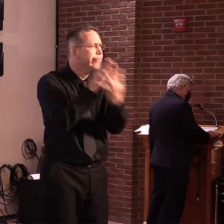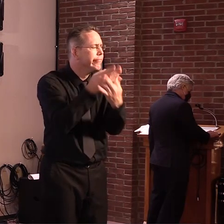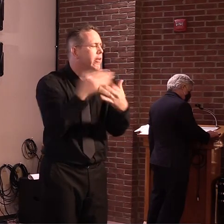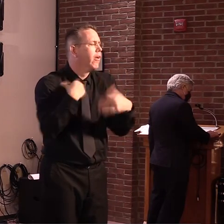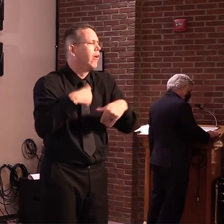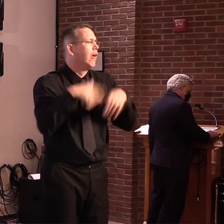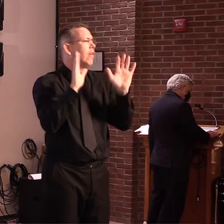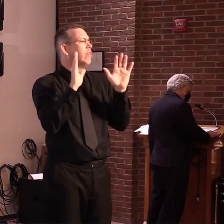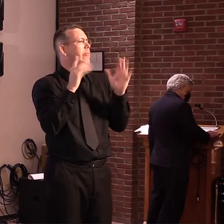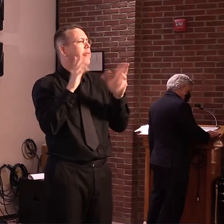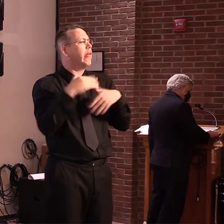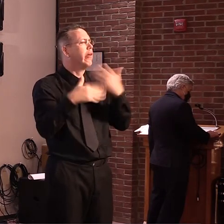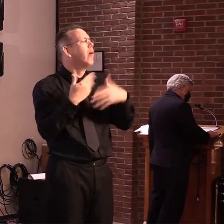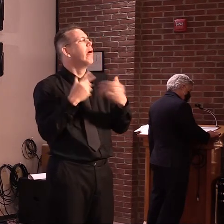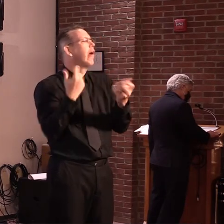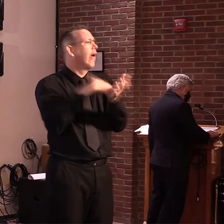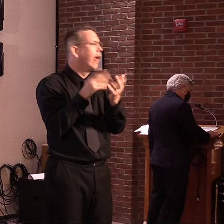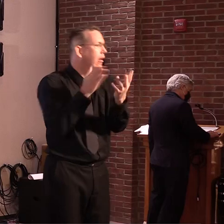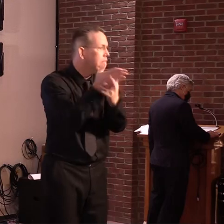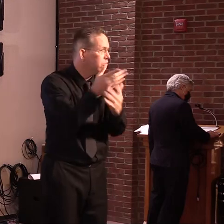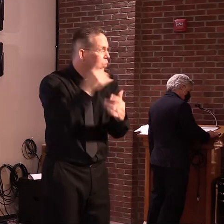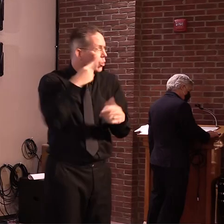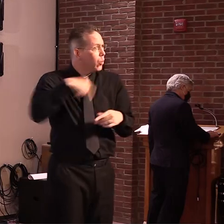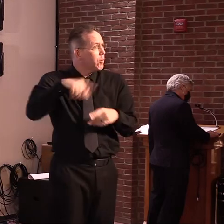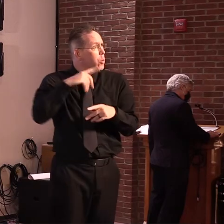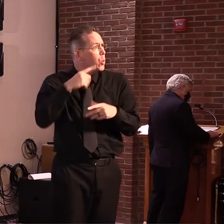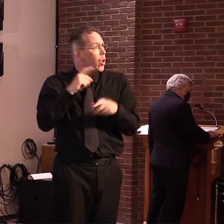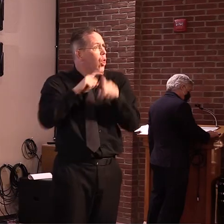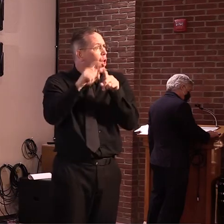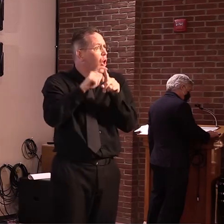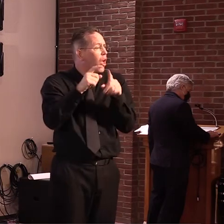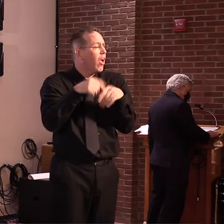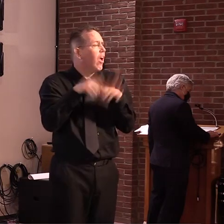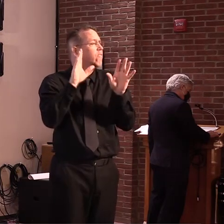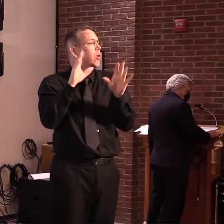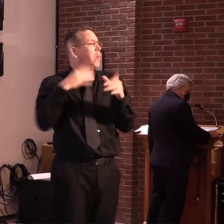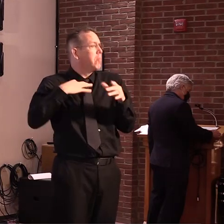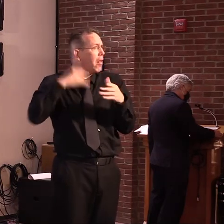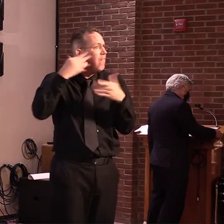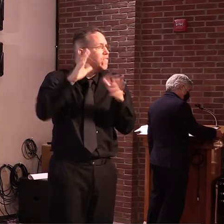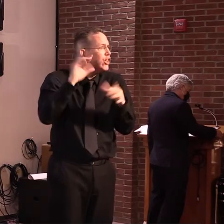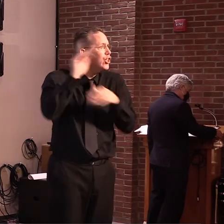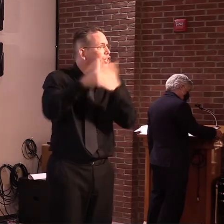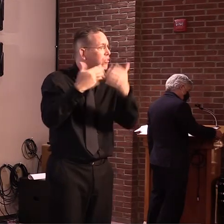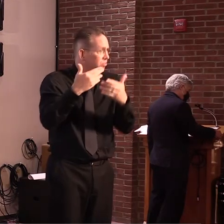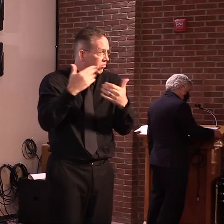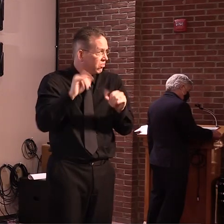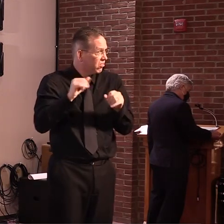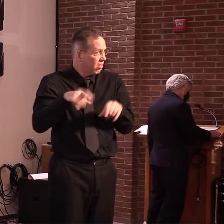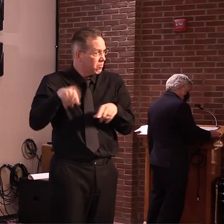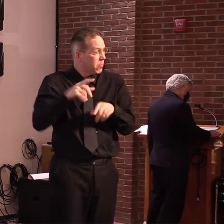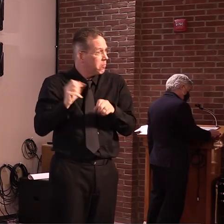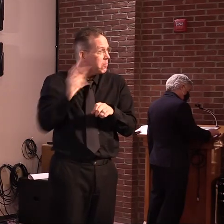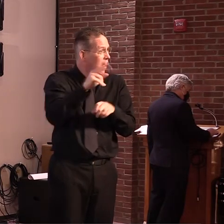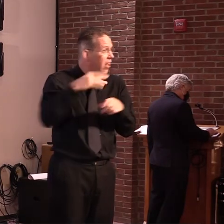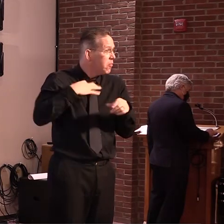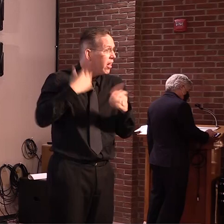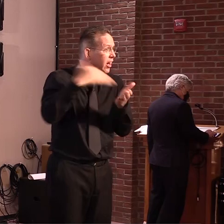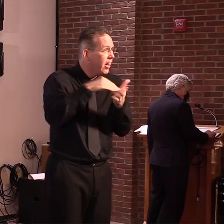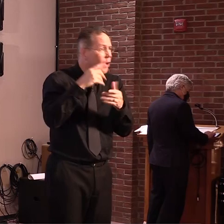they are one of those individuals that may have given up out of frustration during the highest point of